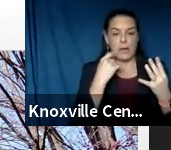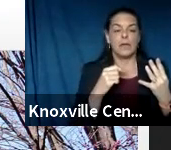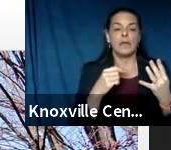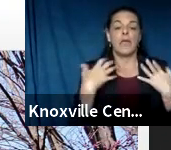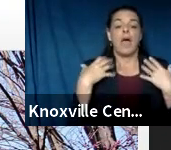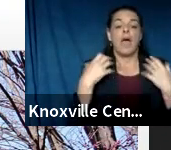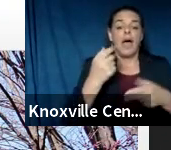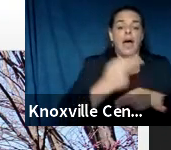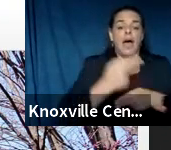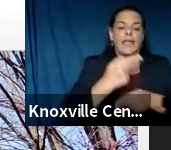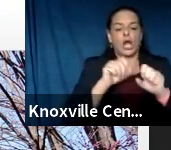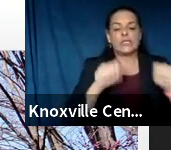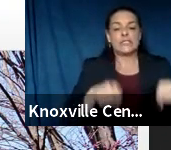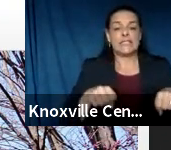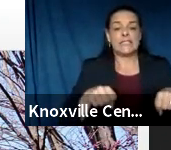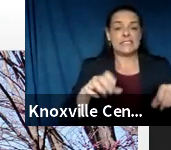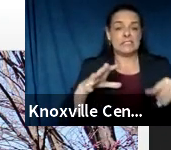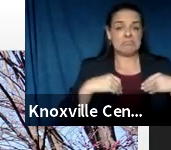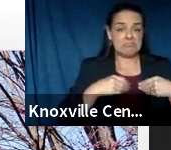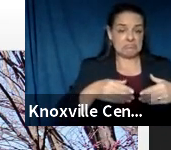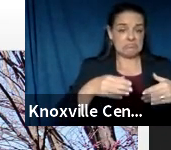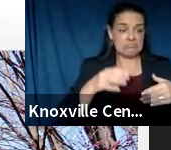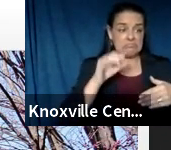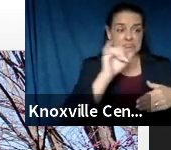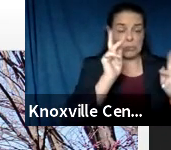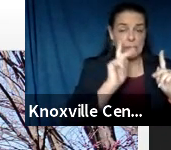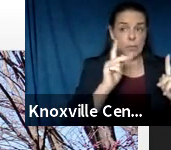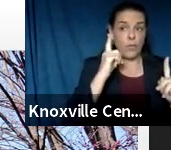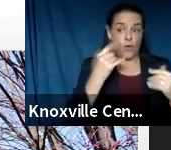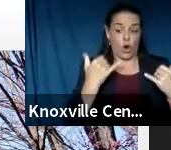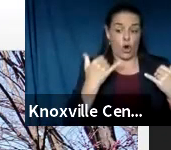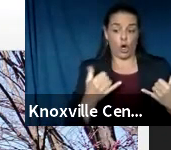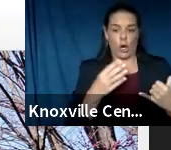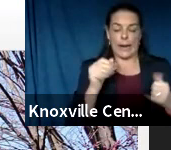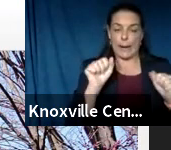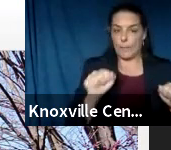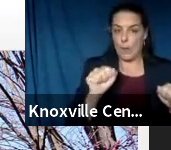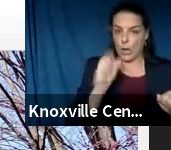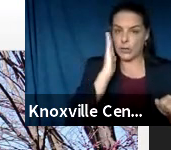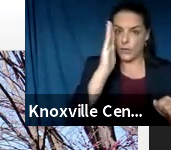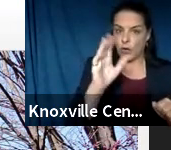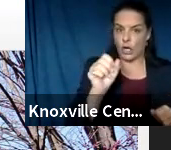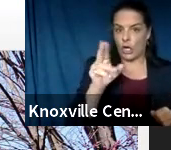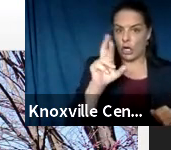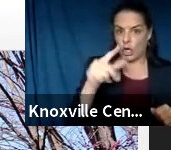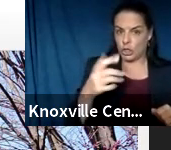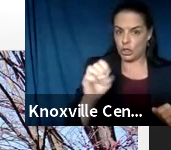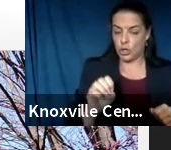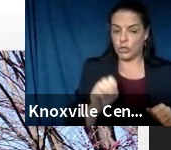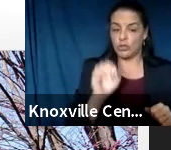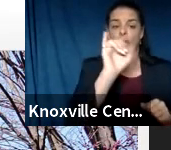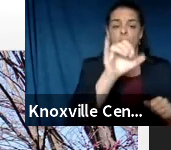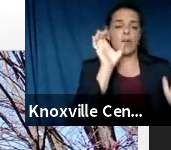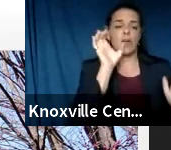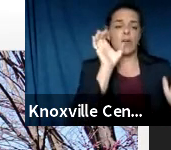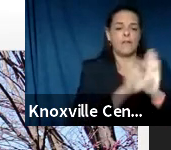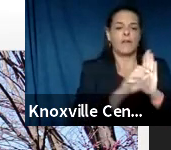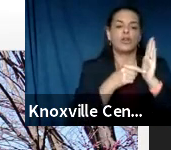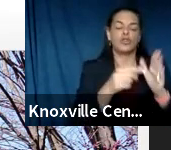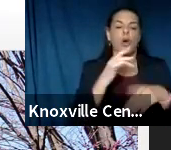healthcare system capabilities remain within current and forecasted surge capacity. These graphs show the availability of regional hospital